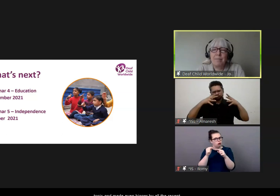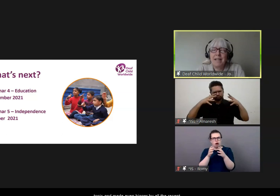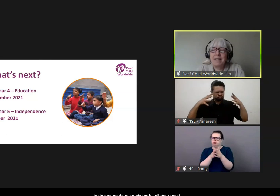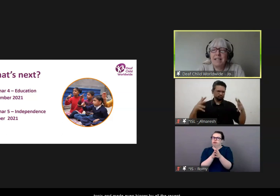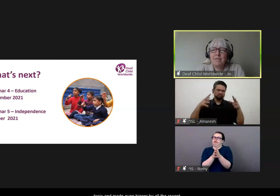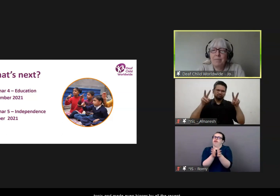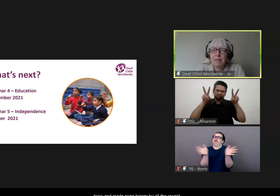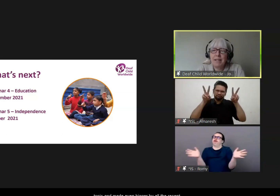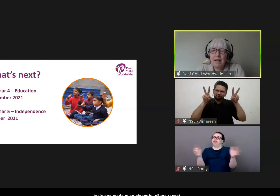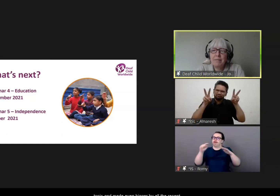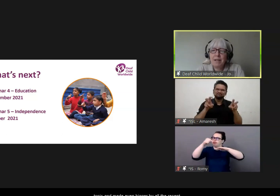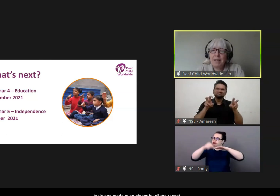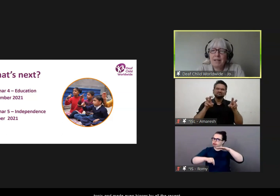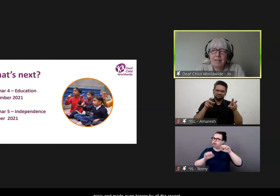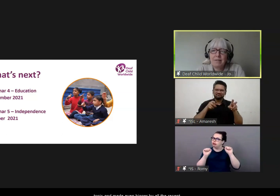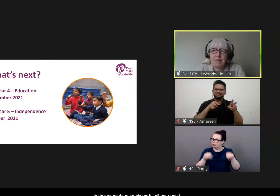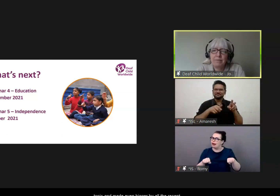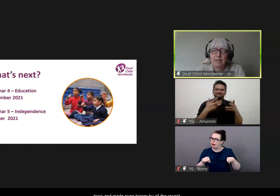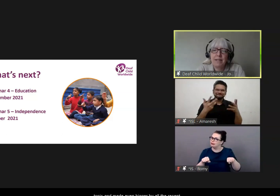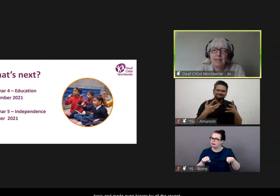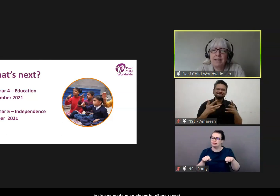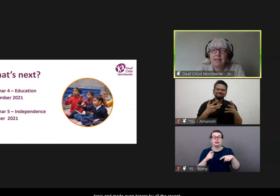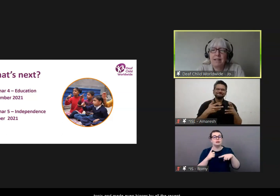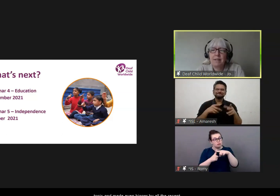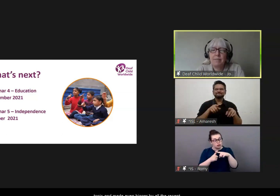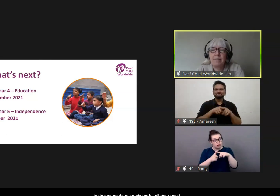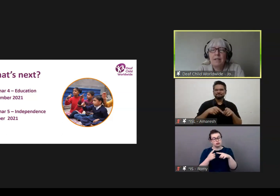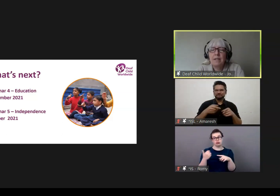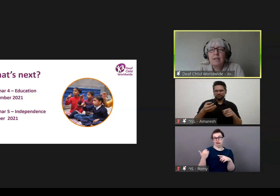and made even bigger by all the recent